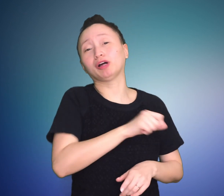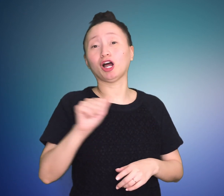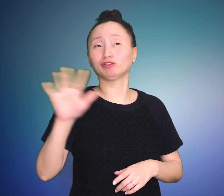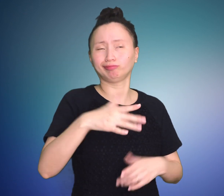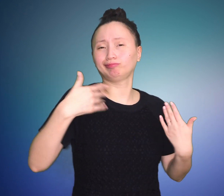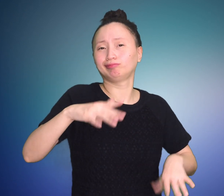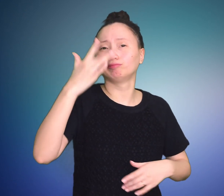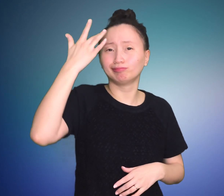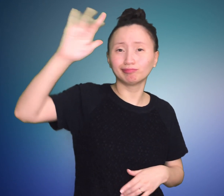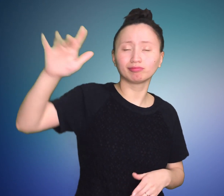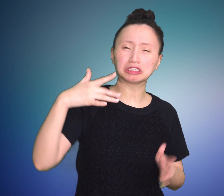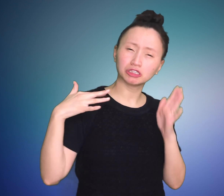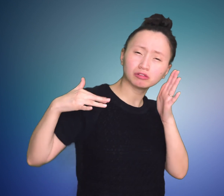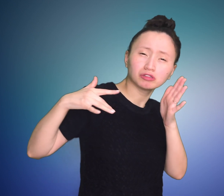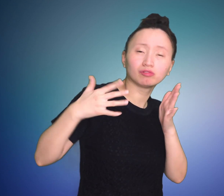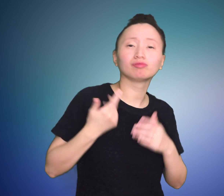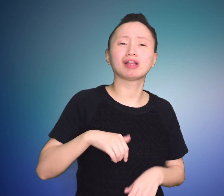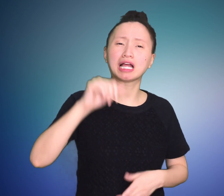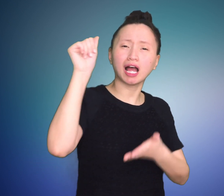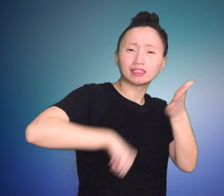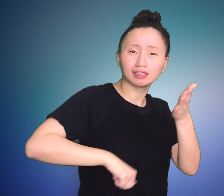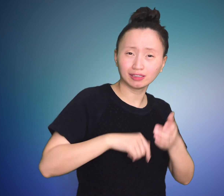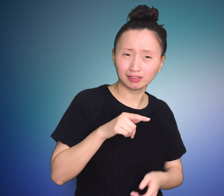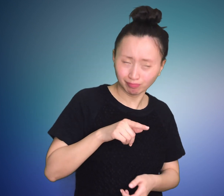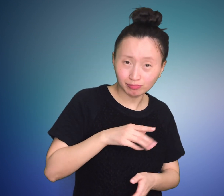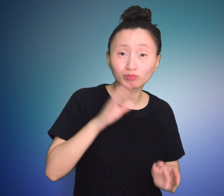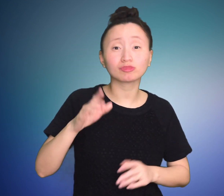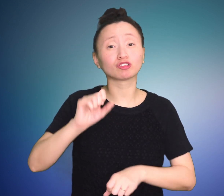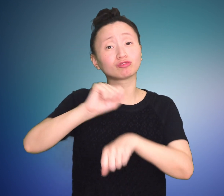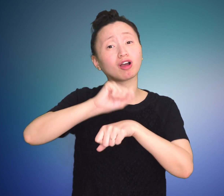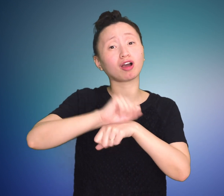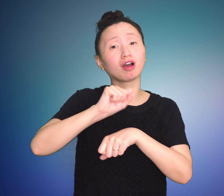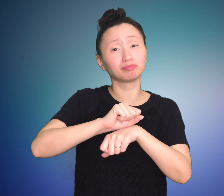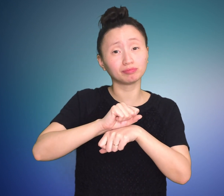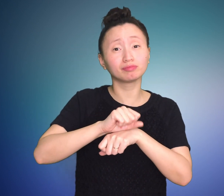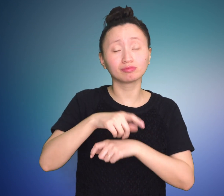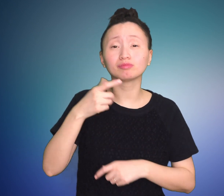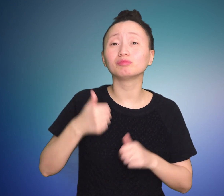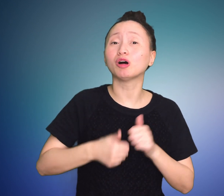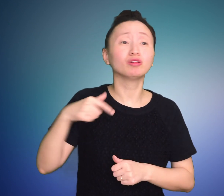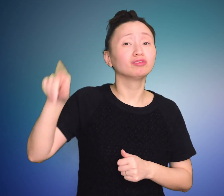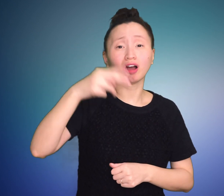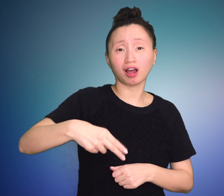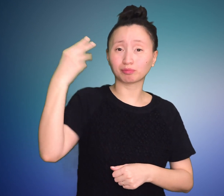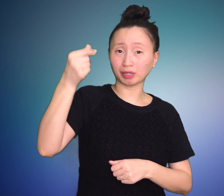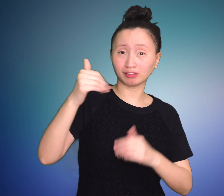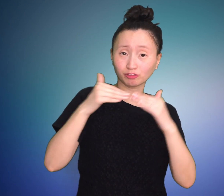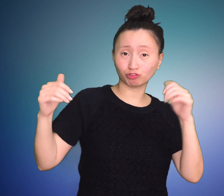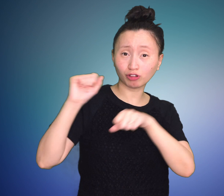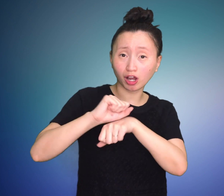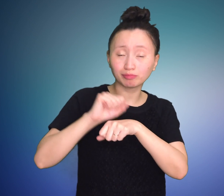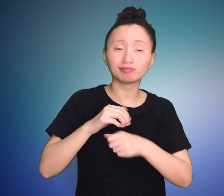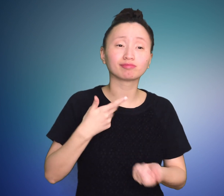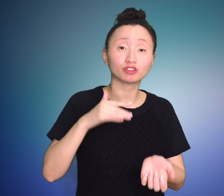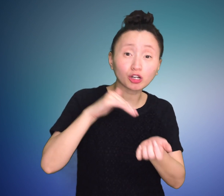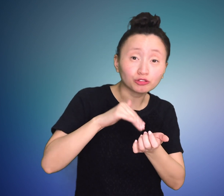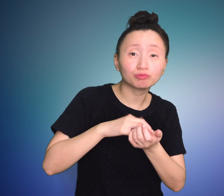assume that all Asians are smart and they study hard. They assume Asians hold high-paying jobs such as